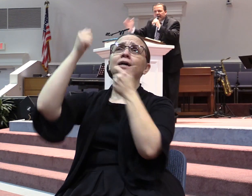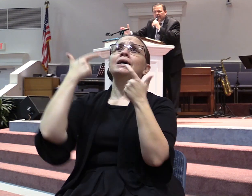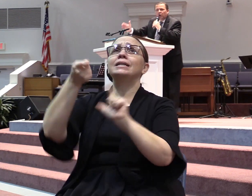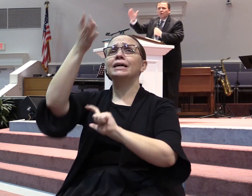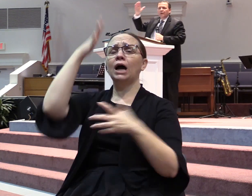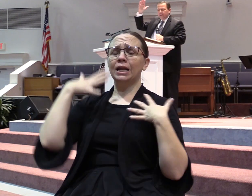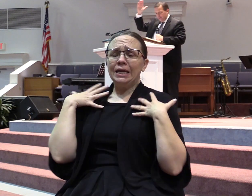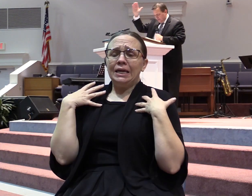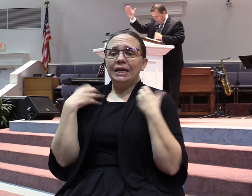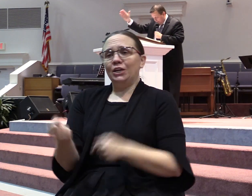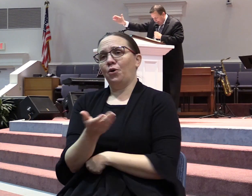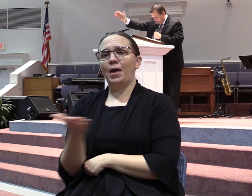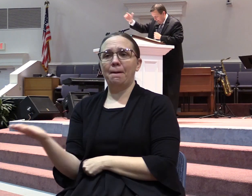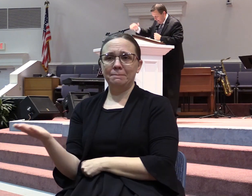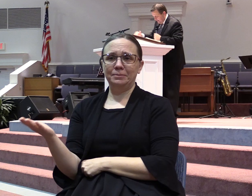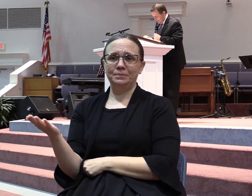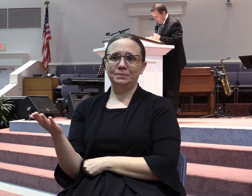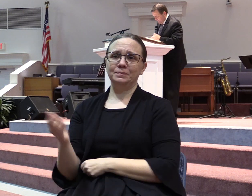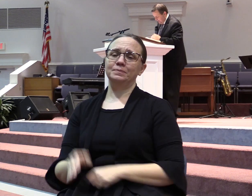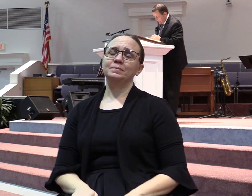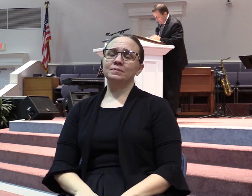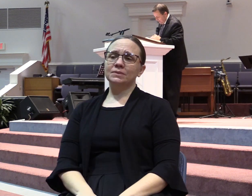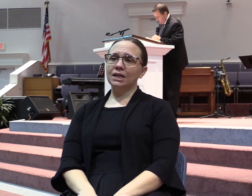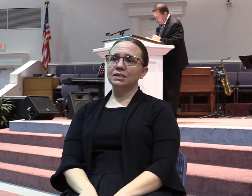God heal. Yes.